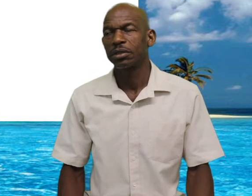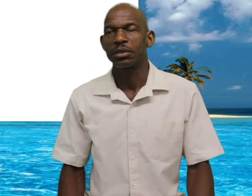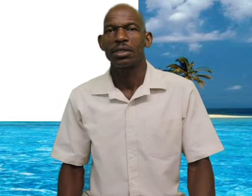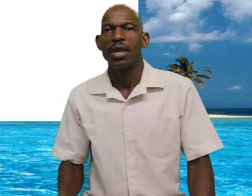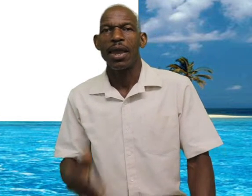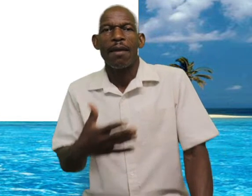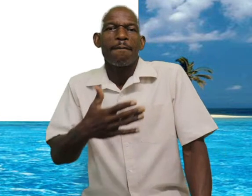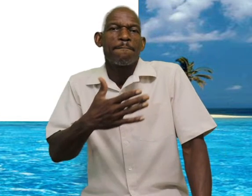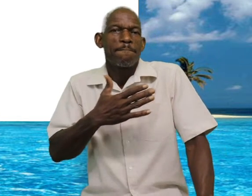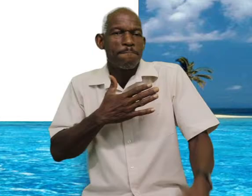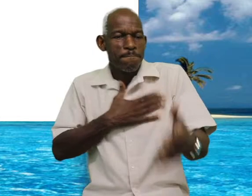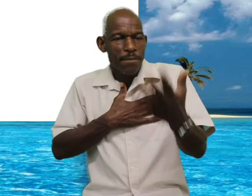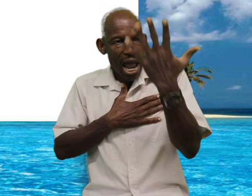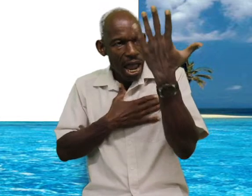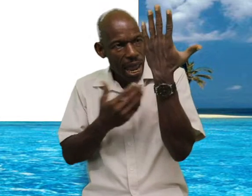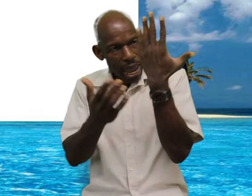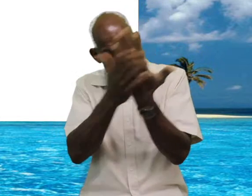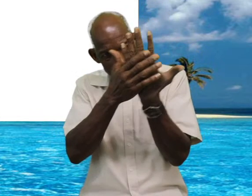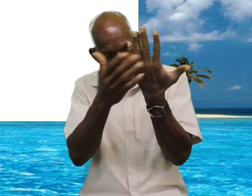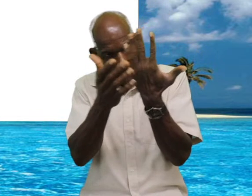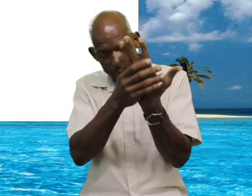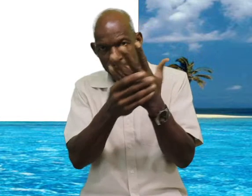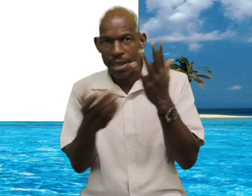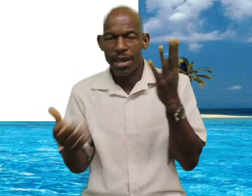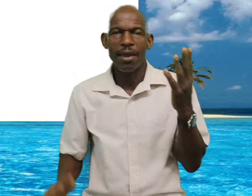I could say Mike's